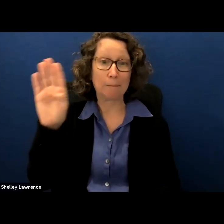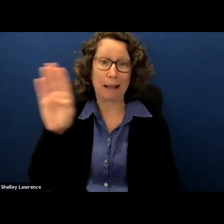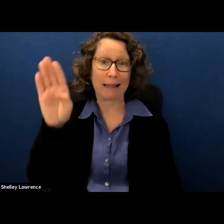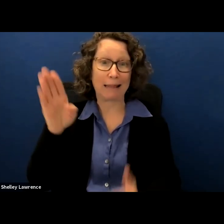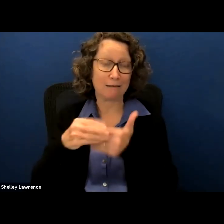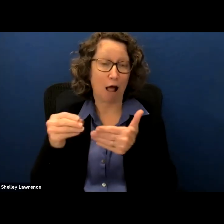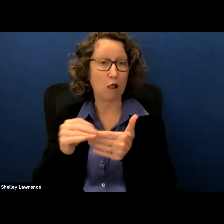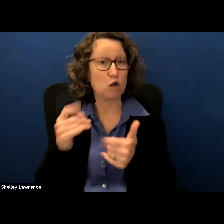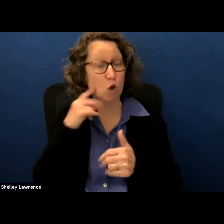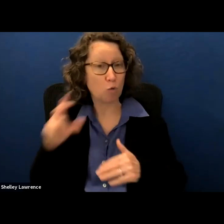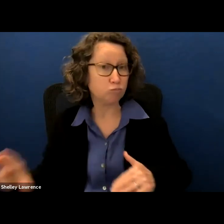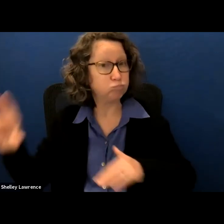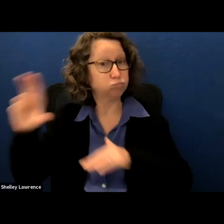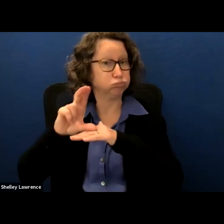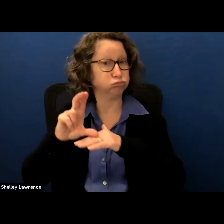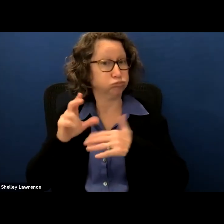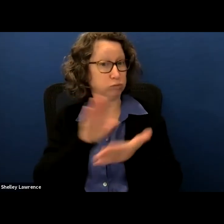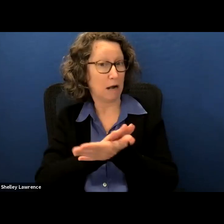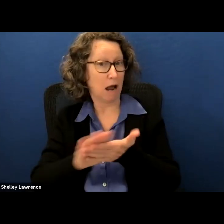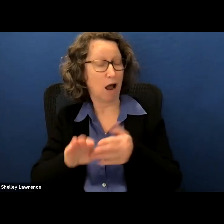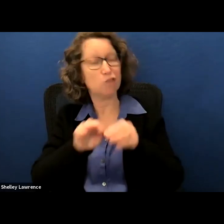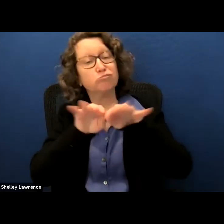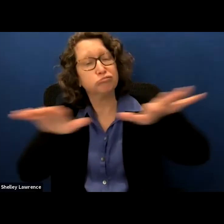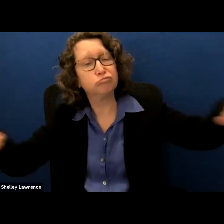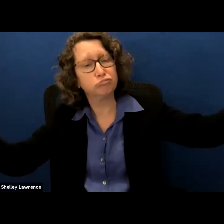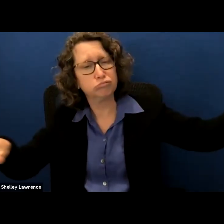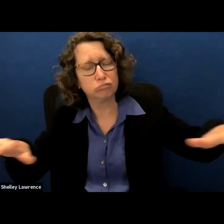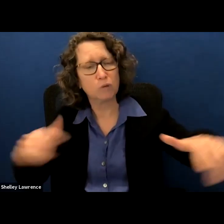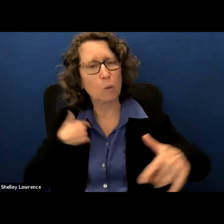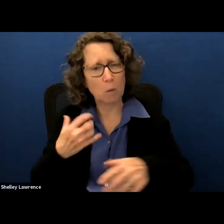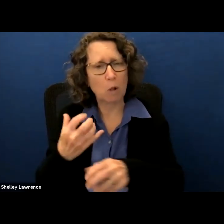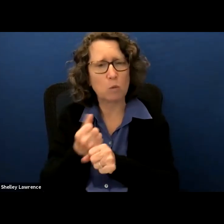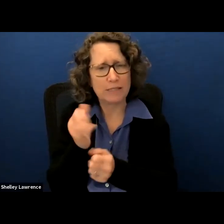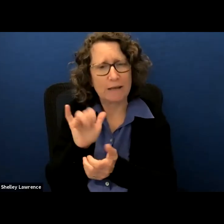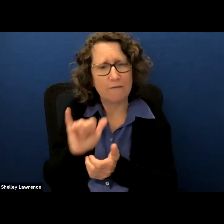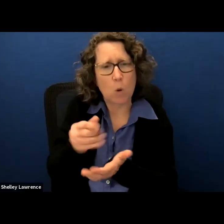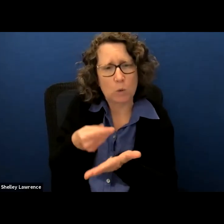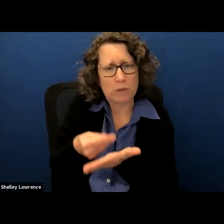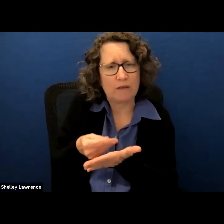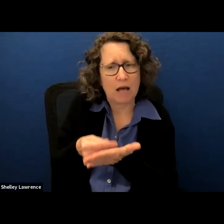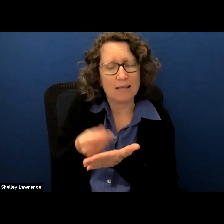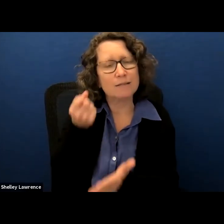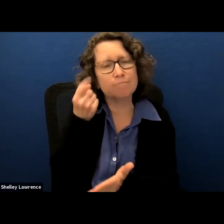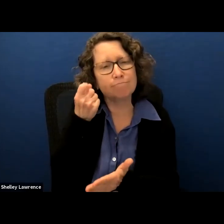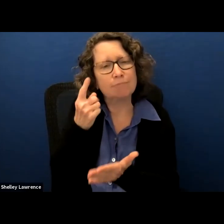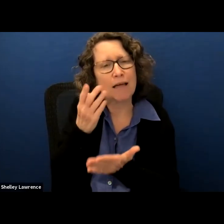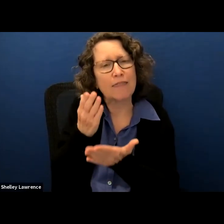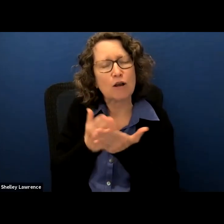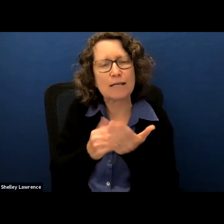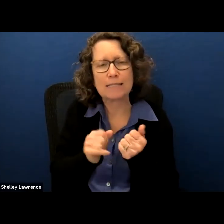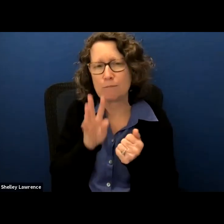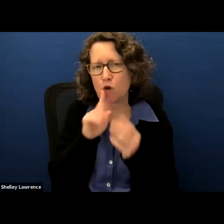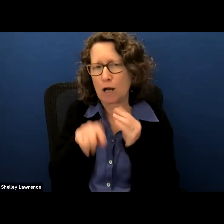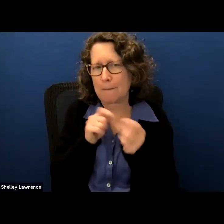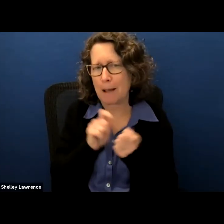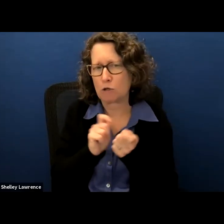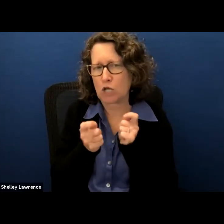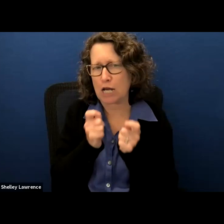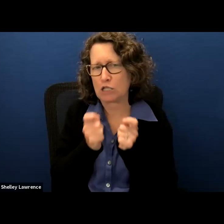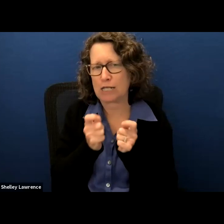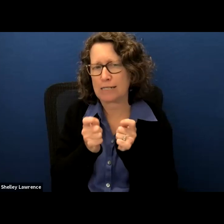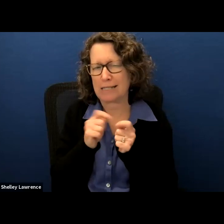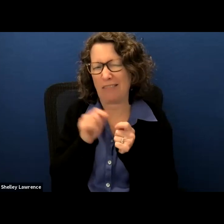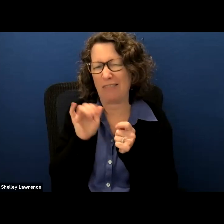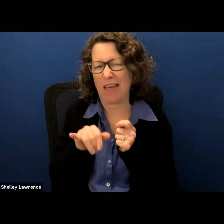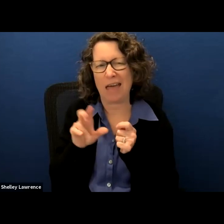that's a pretty hefty increase. We will receive these funds, but there is some talk of changes